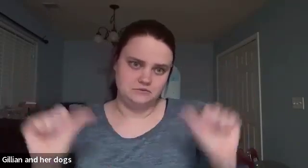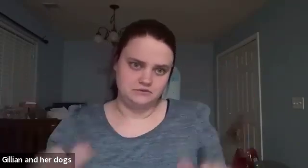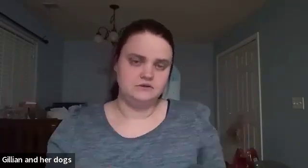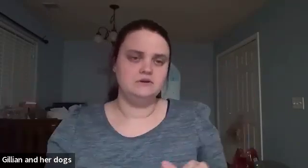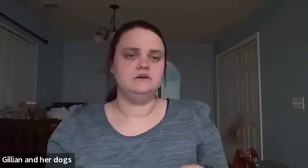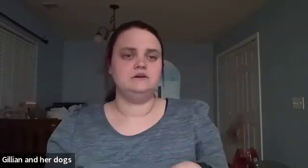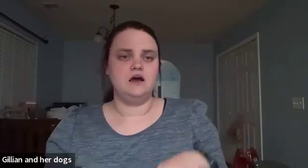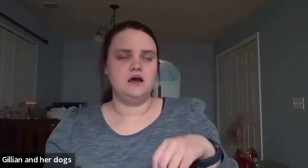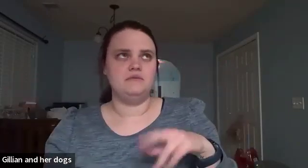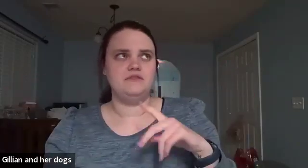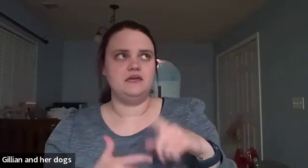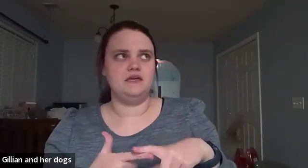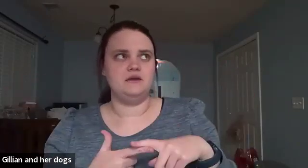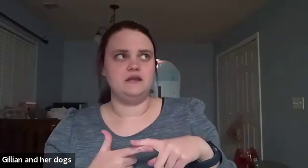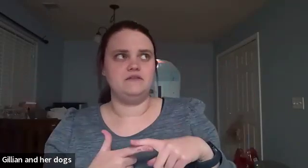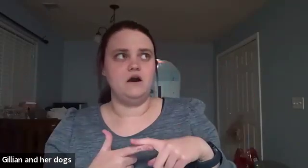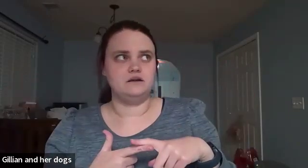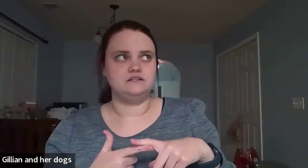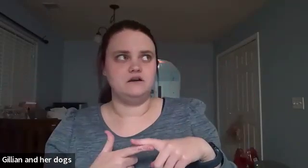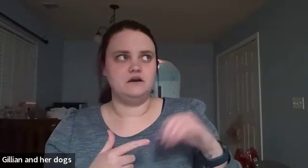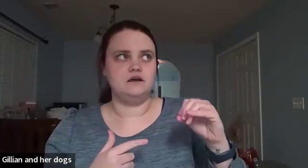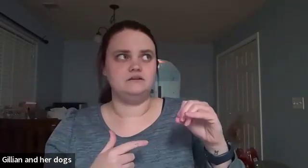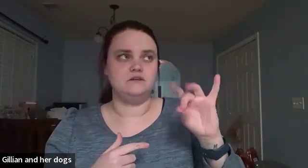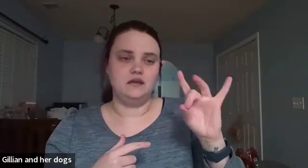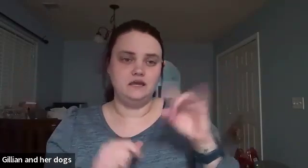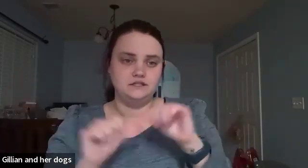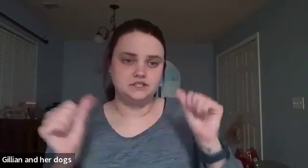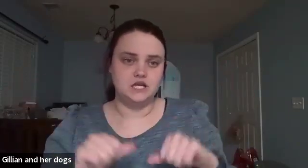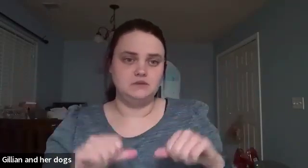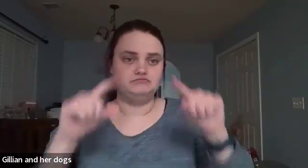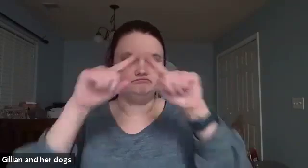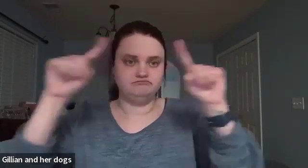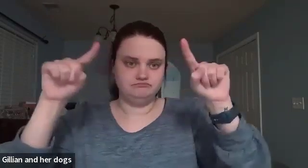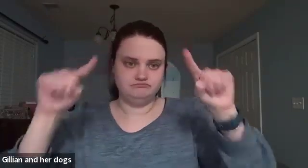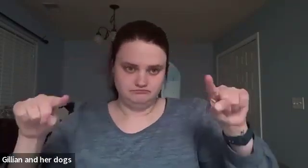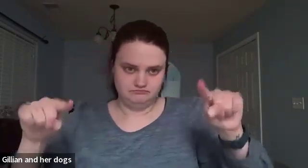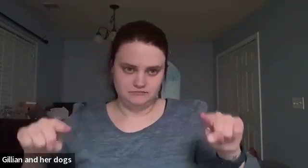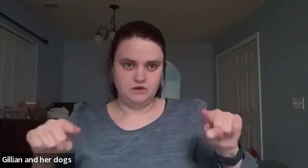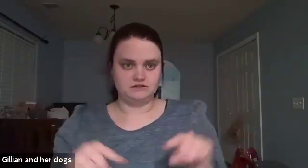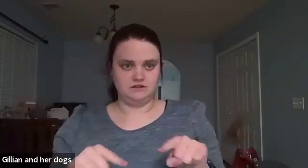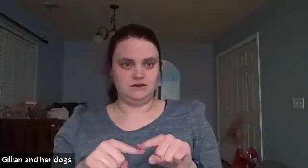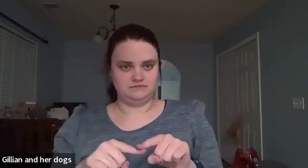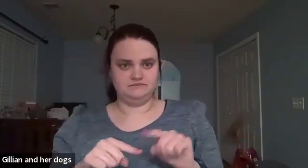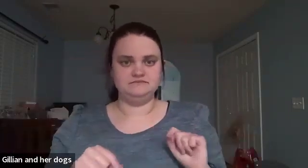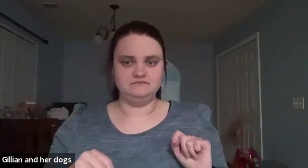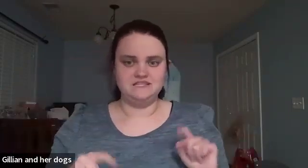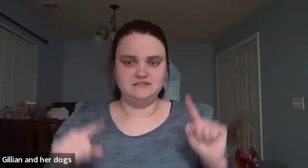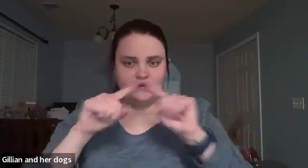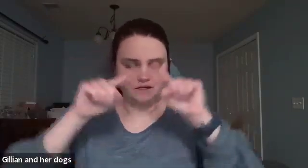shape. And then we had the octagon, so the 8 shape. Octagon. It's